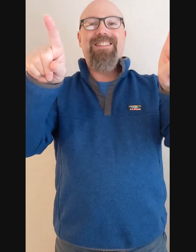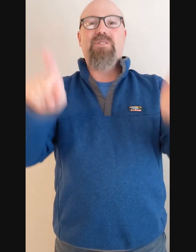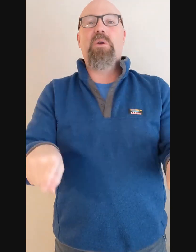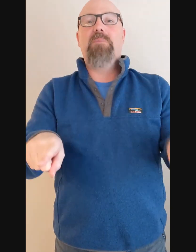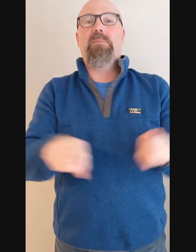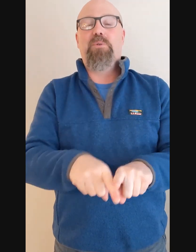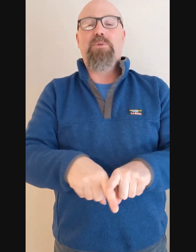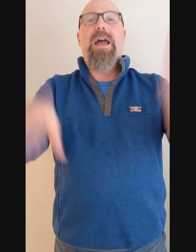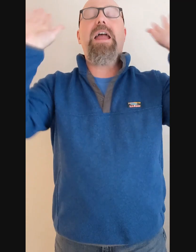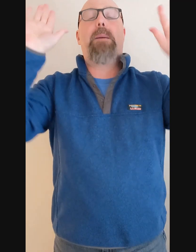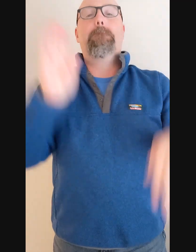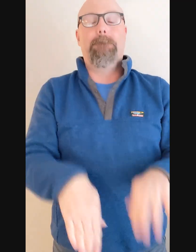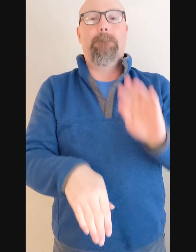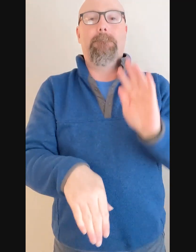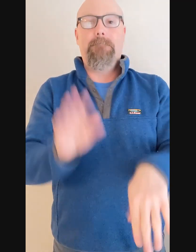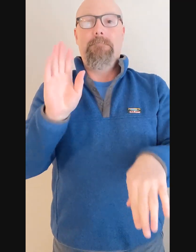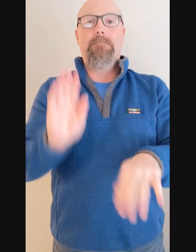the swimming pool? Hey!